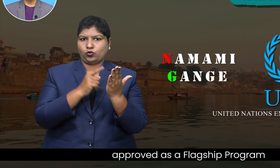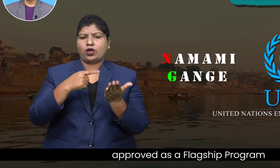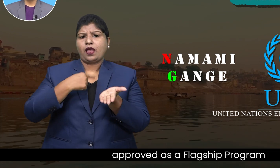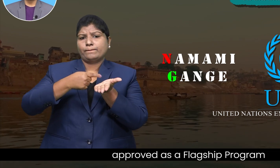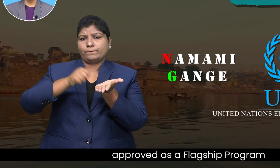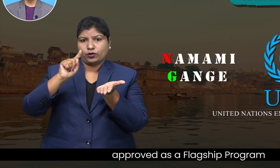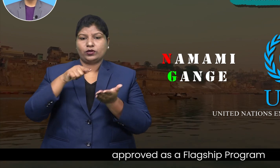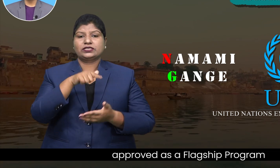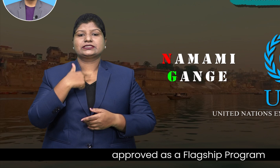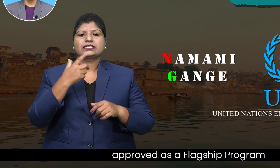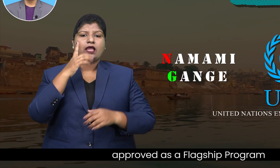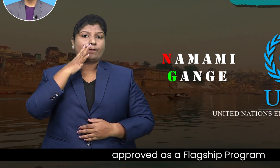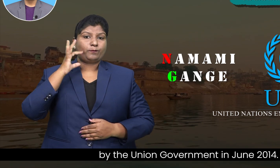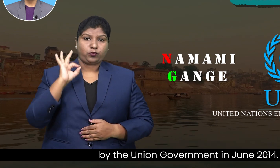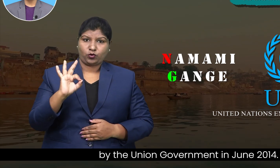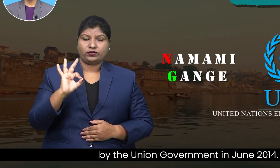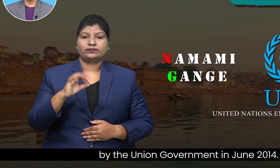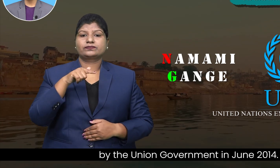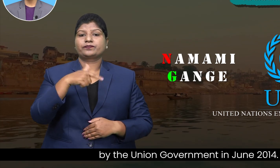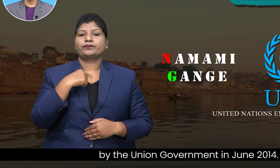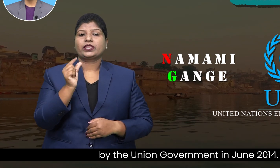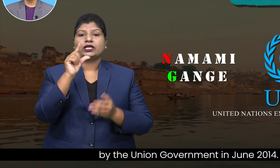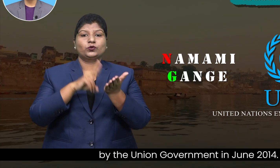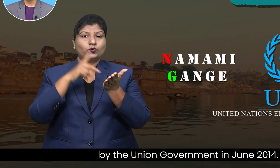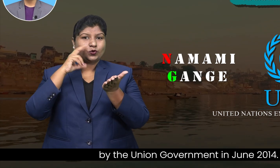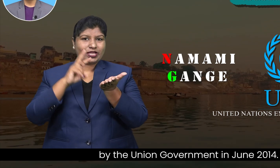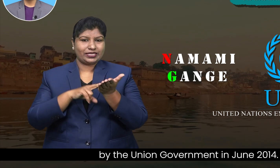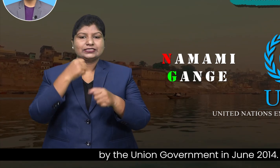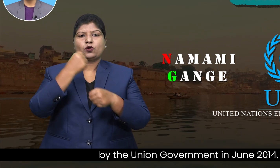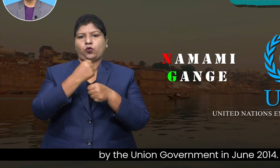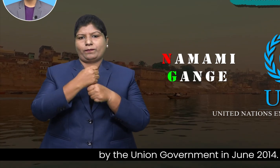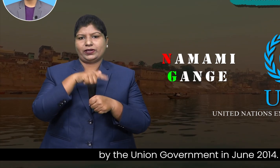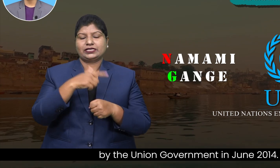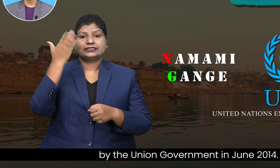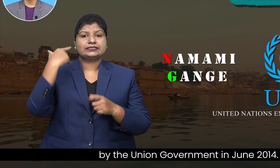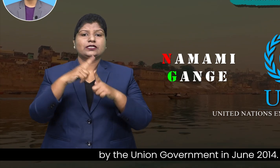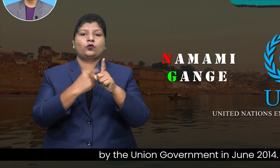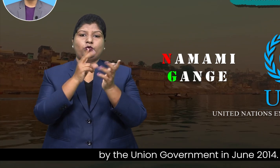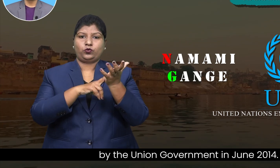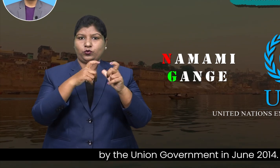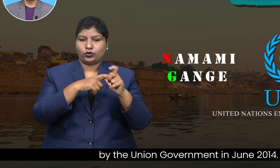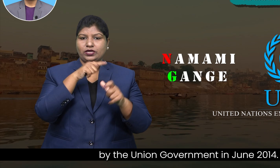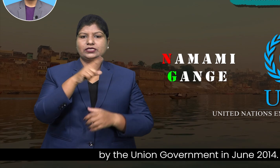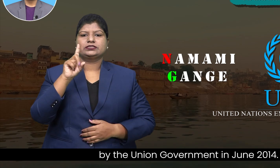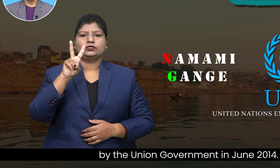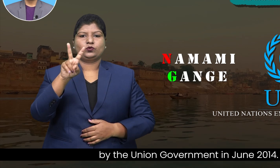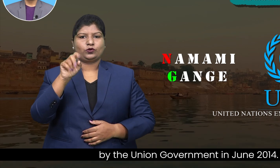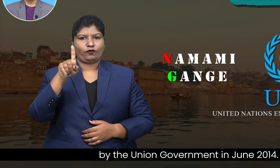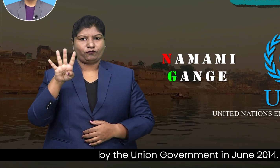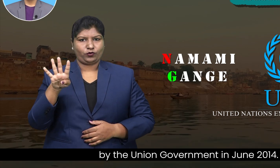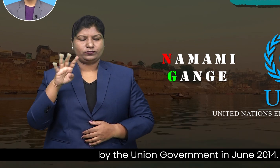approved as a flagship program by the Union government in June 2014.